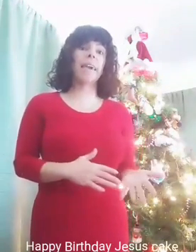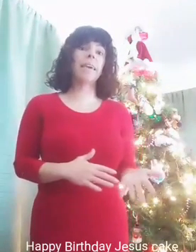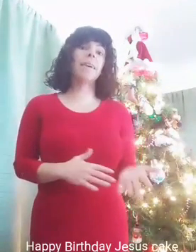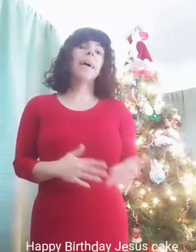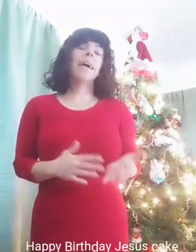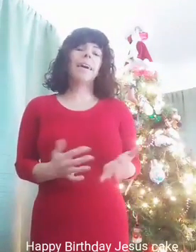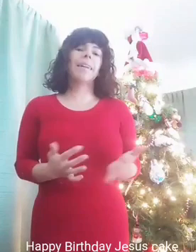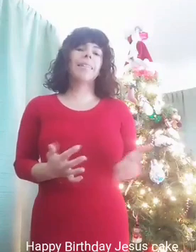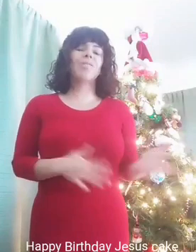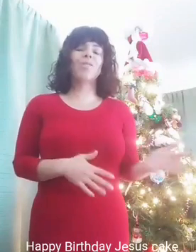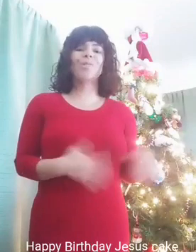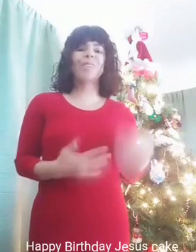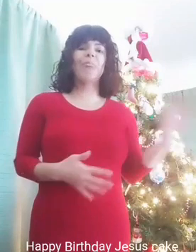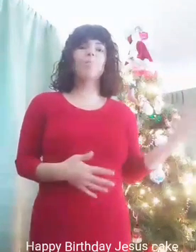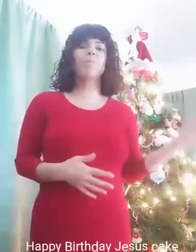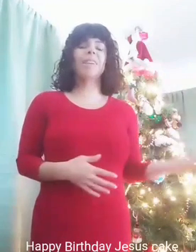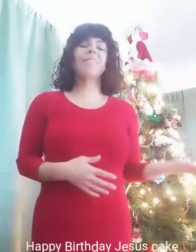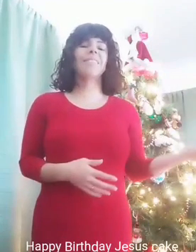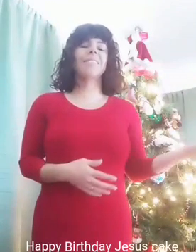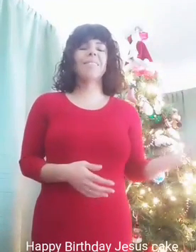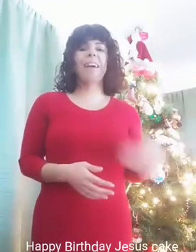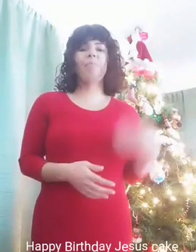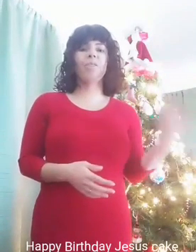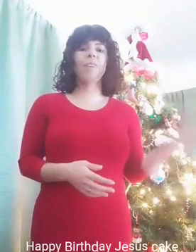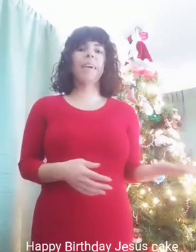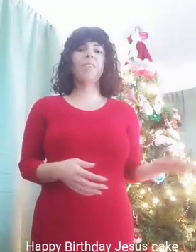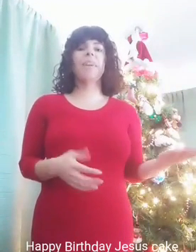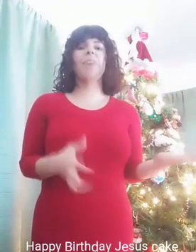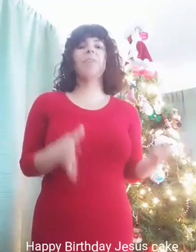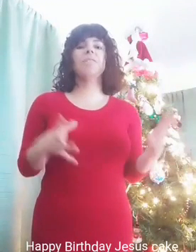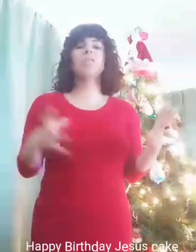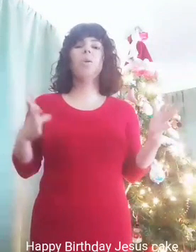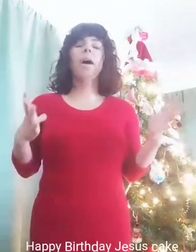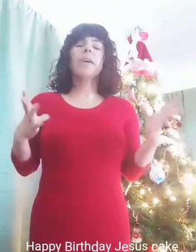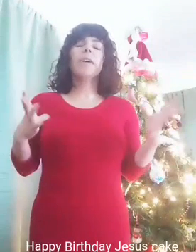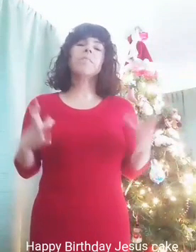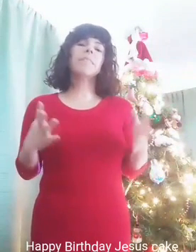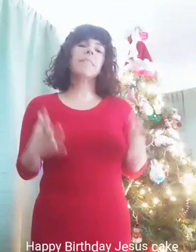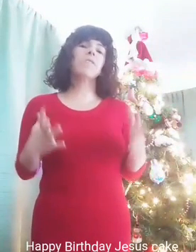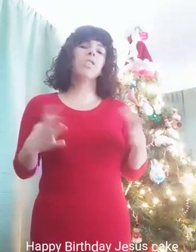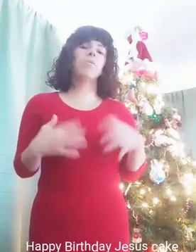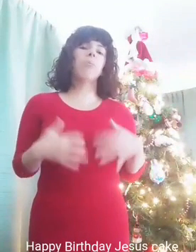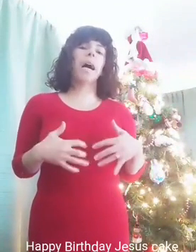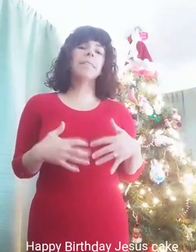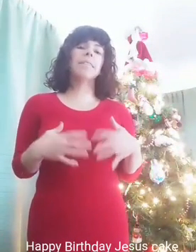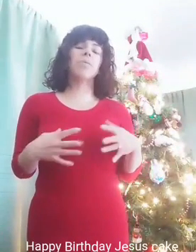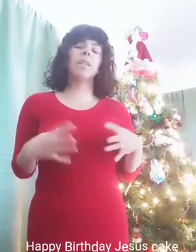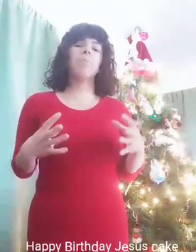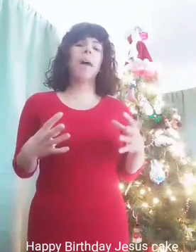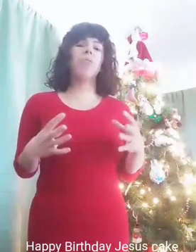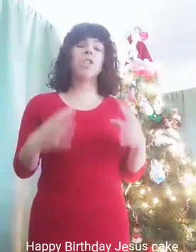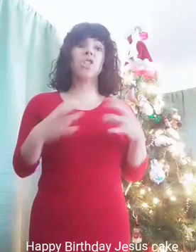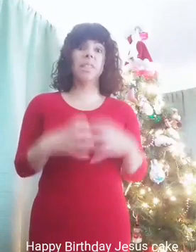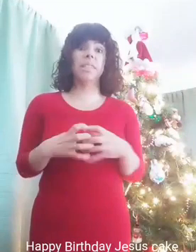cake and so we'll sing happy birthday to Jesus and blow the candles out and so Christmas Eve to us is really about Jesus